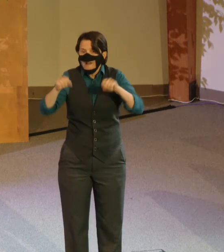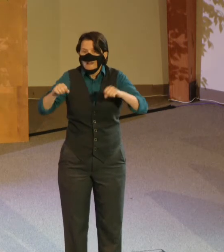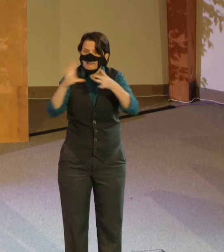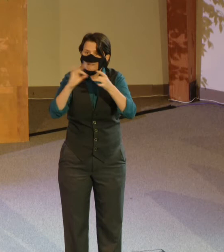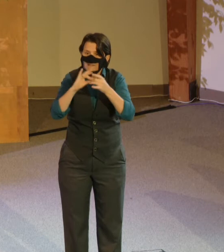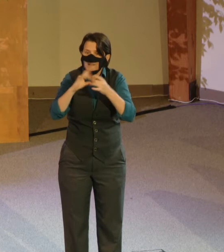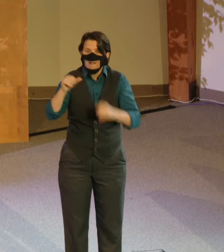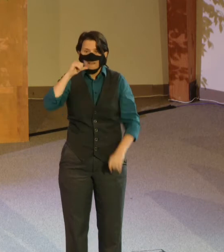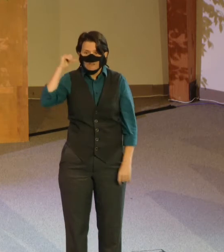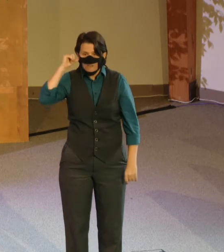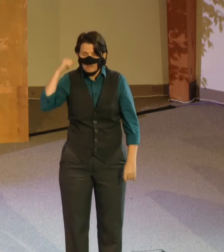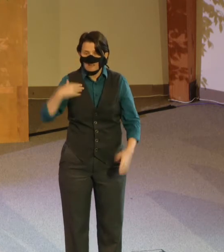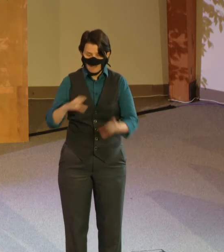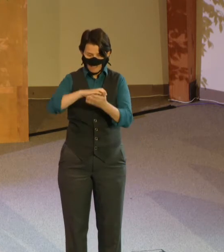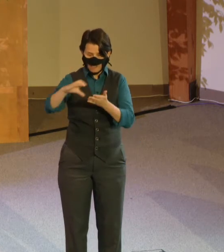$20,000.